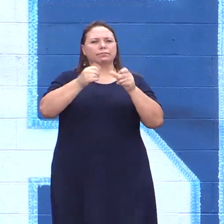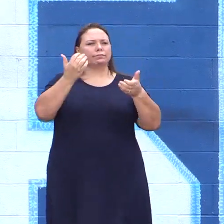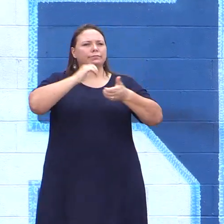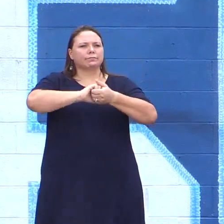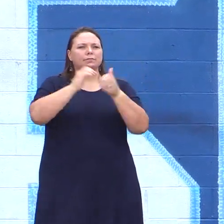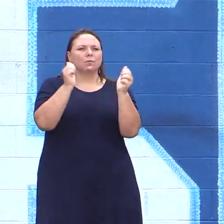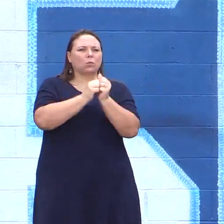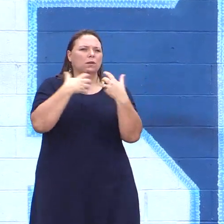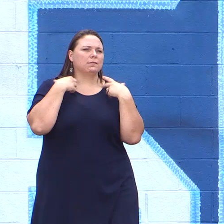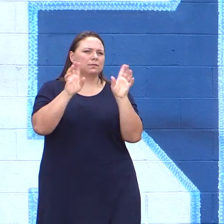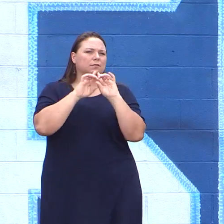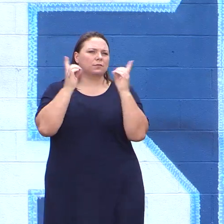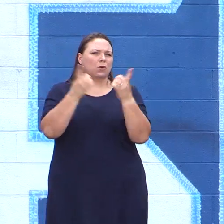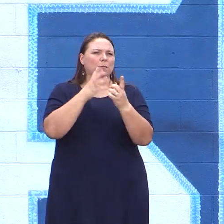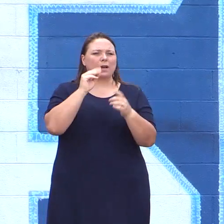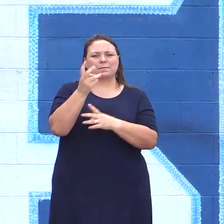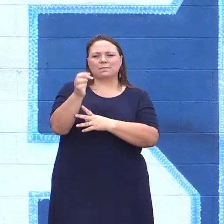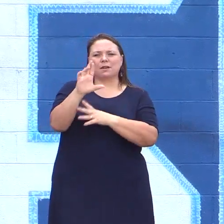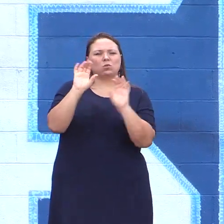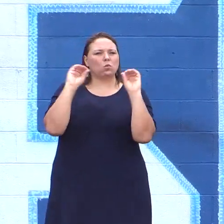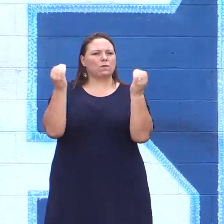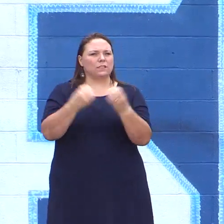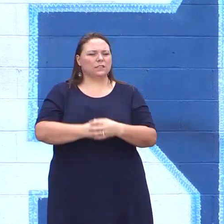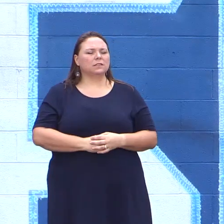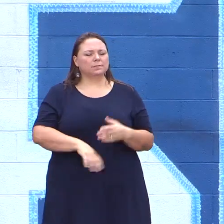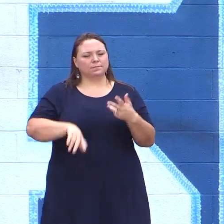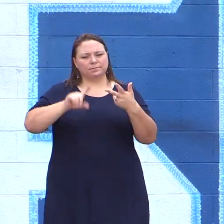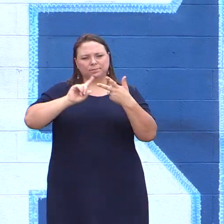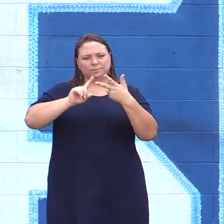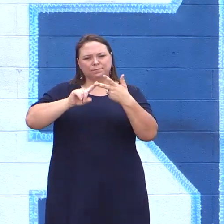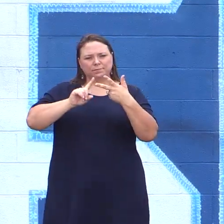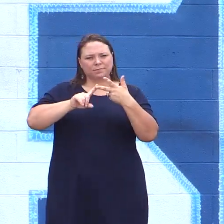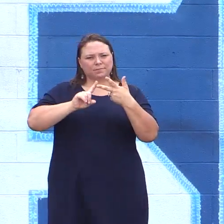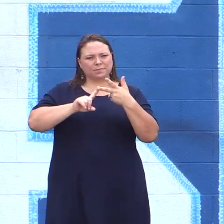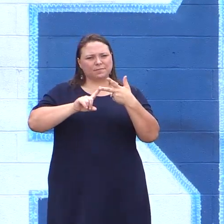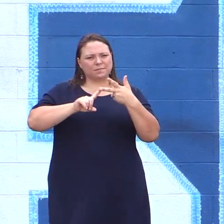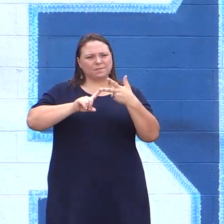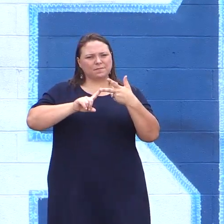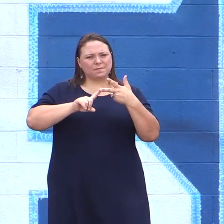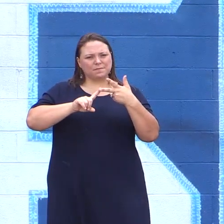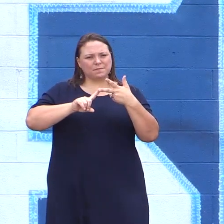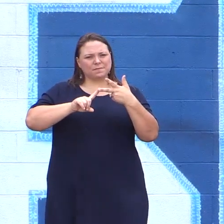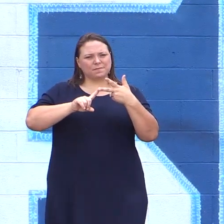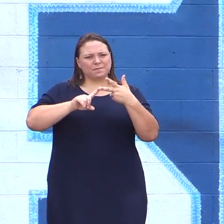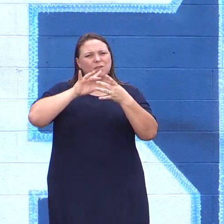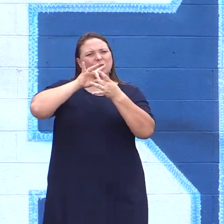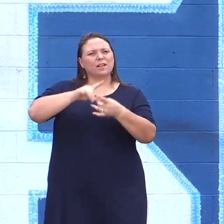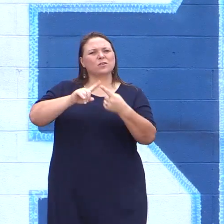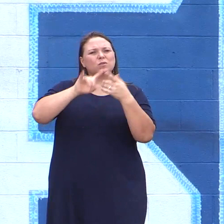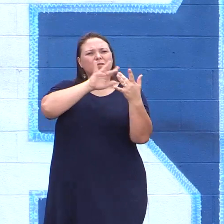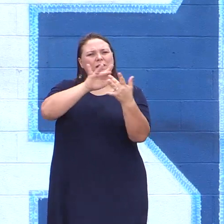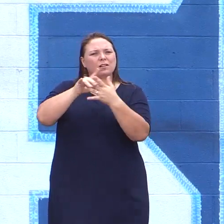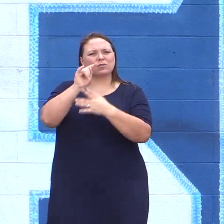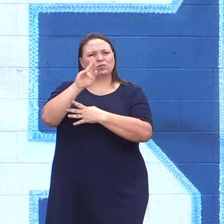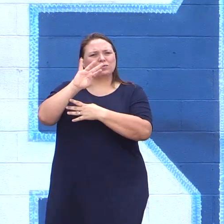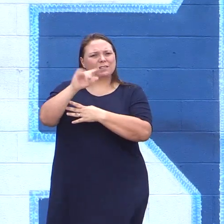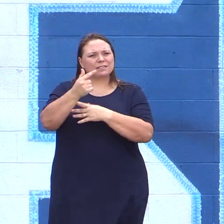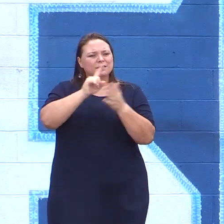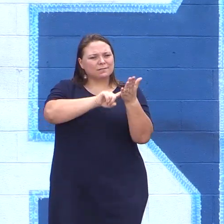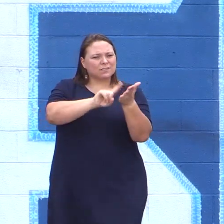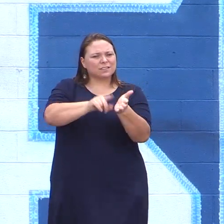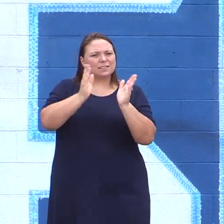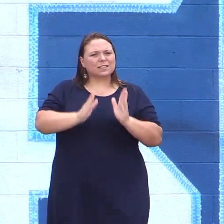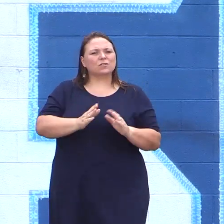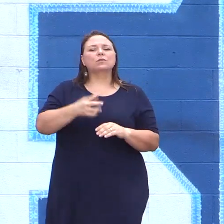collaboration with the health department and the mayor's office. And then the third question, I believe, was related to contact tracing. We have had some